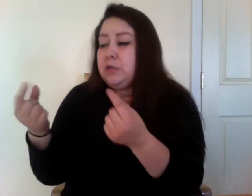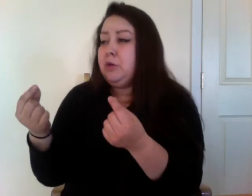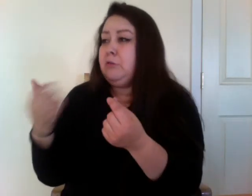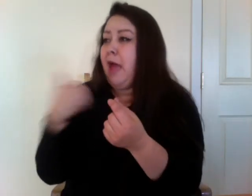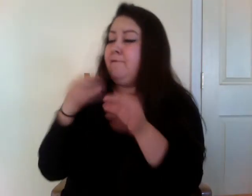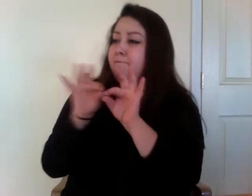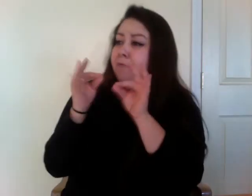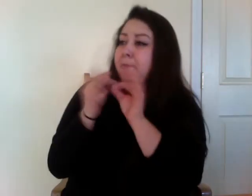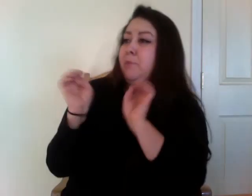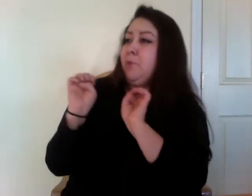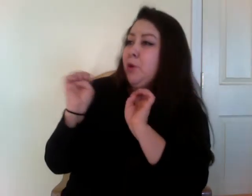emergency, and